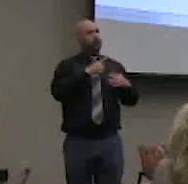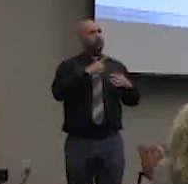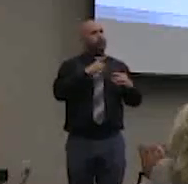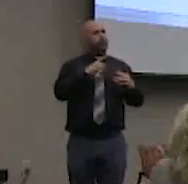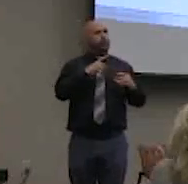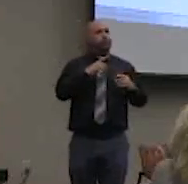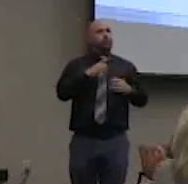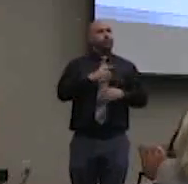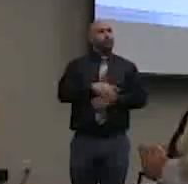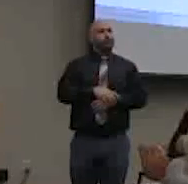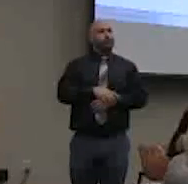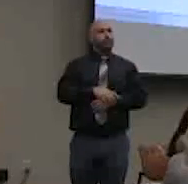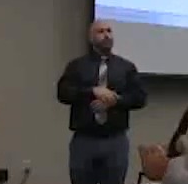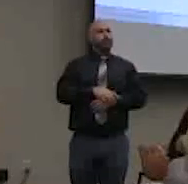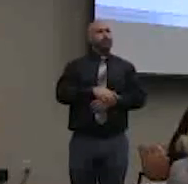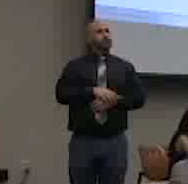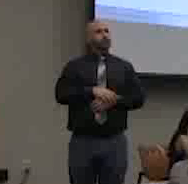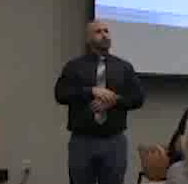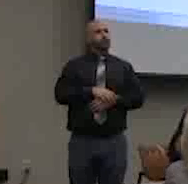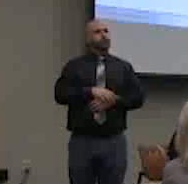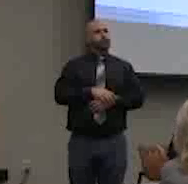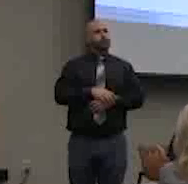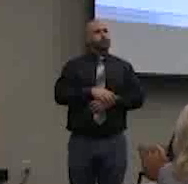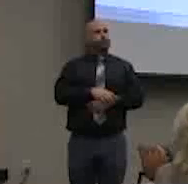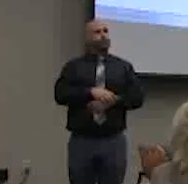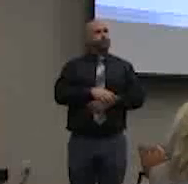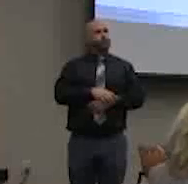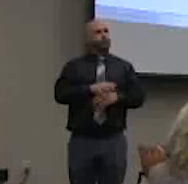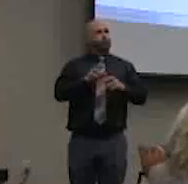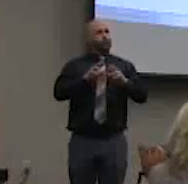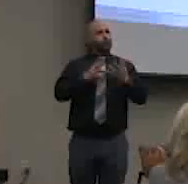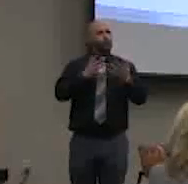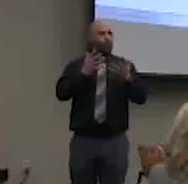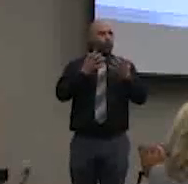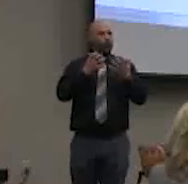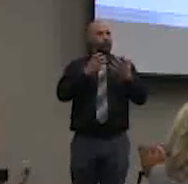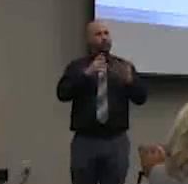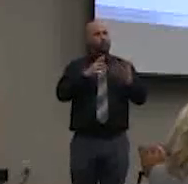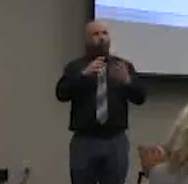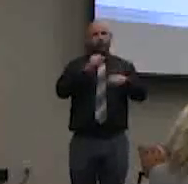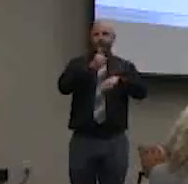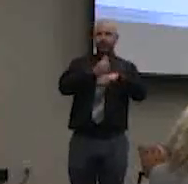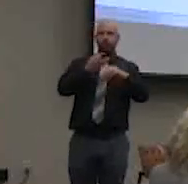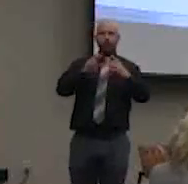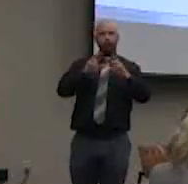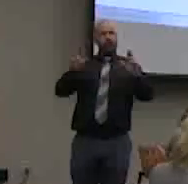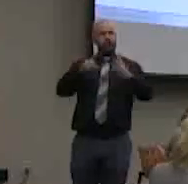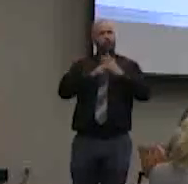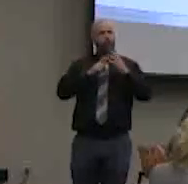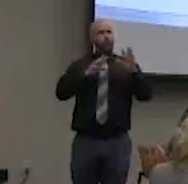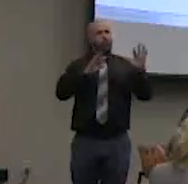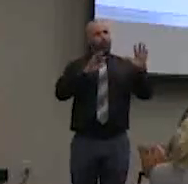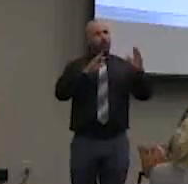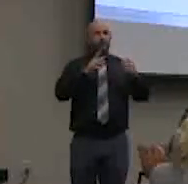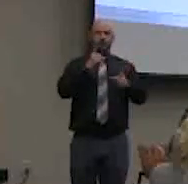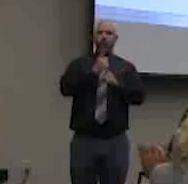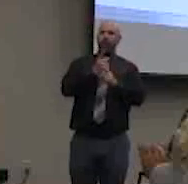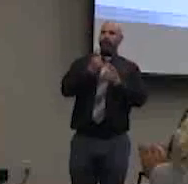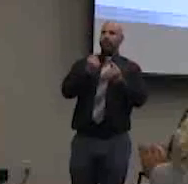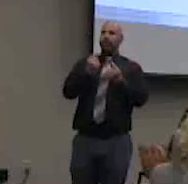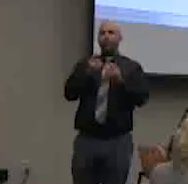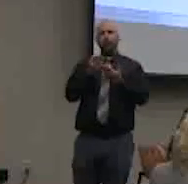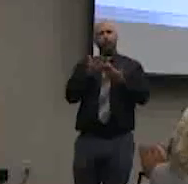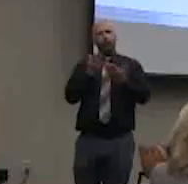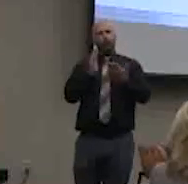or anyone else, because it's the right thing to do for our community and we're a set of businesses or whatever else. So yeah, I guess